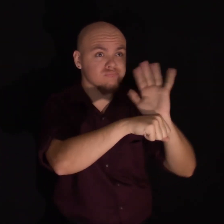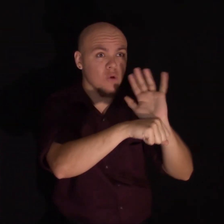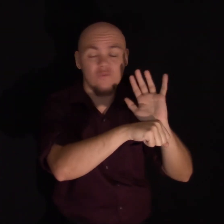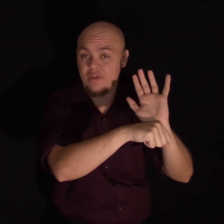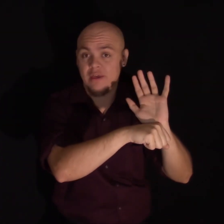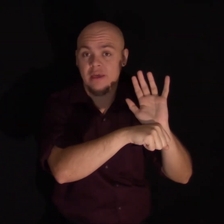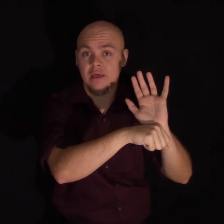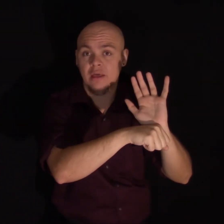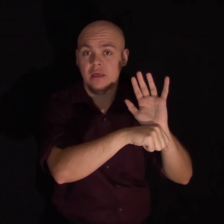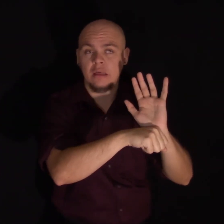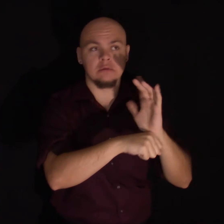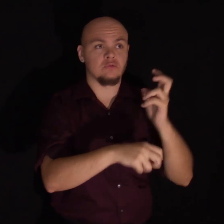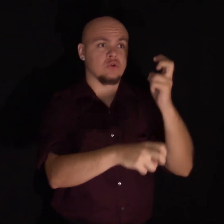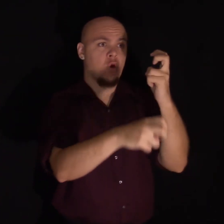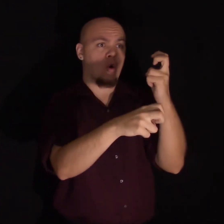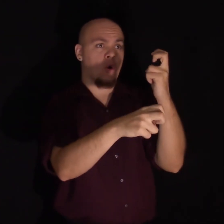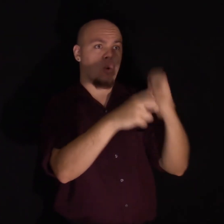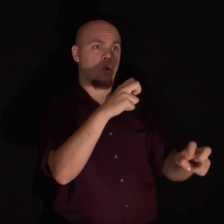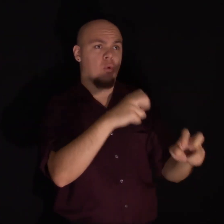hard.